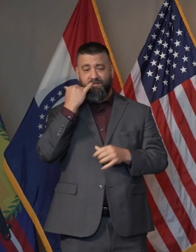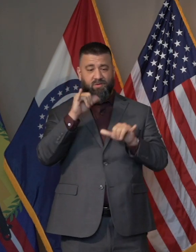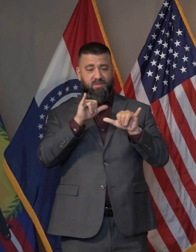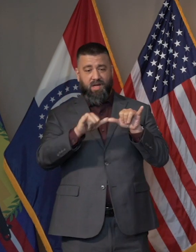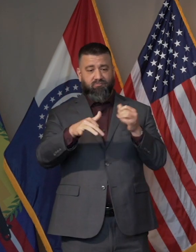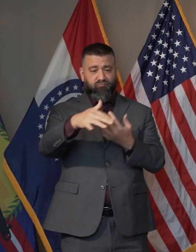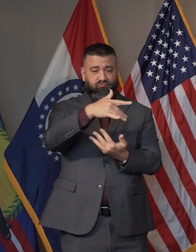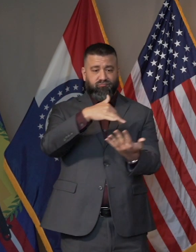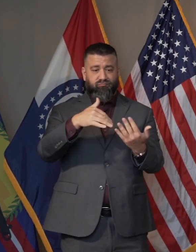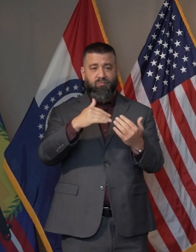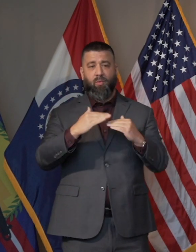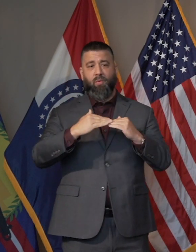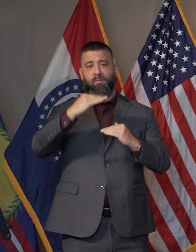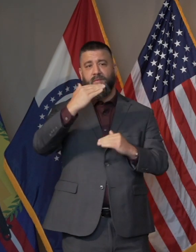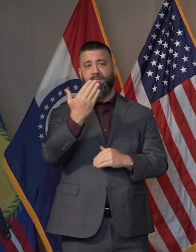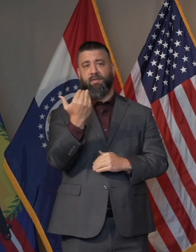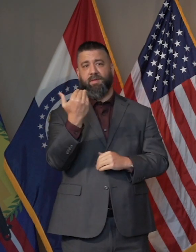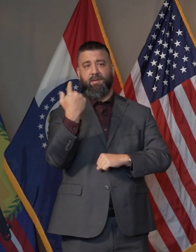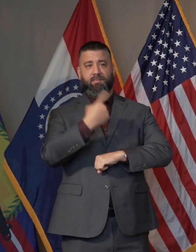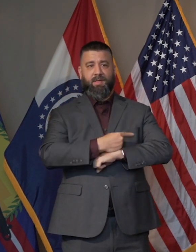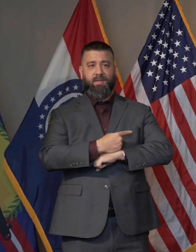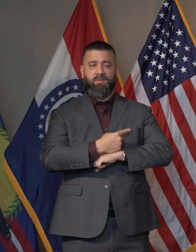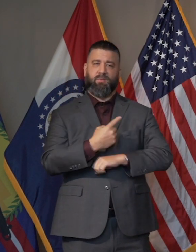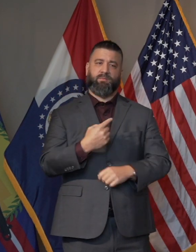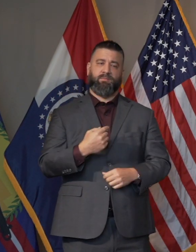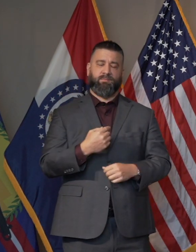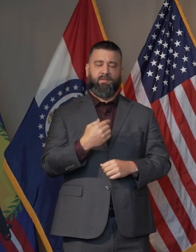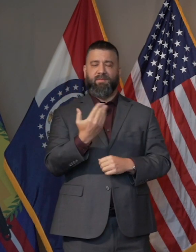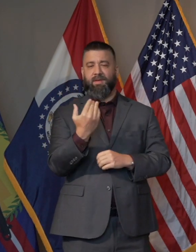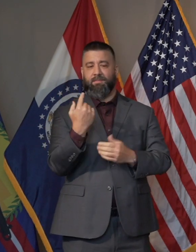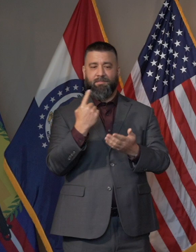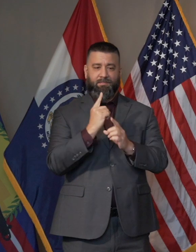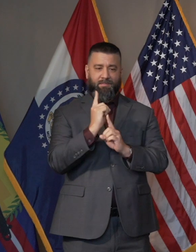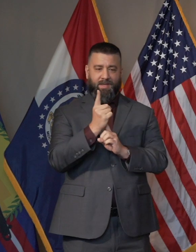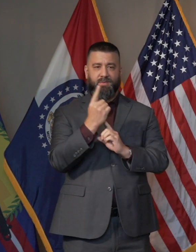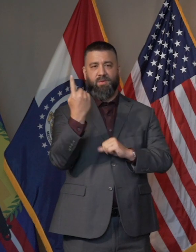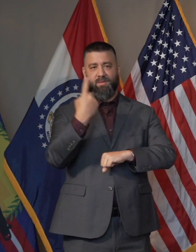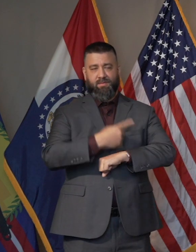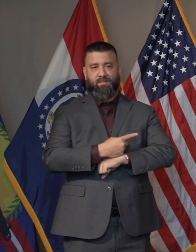15 minutes total during a 24-hour period of time.